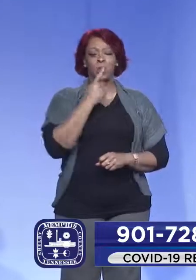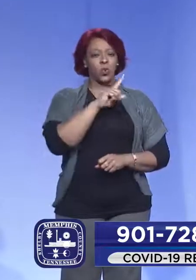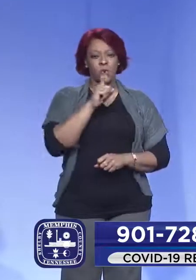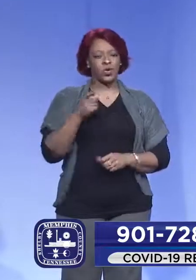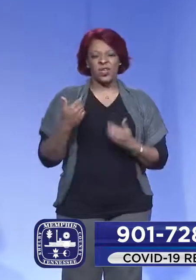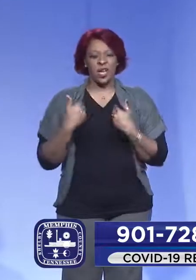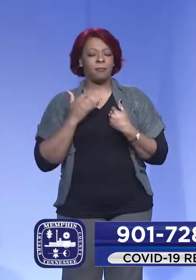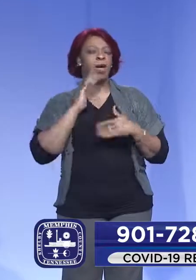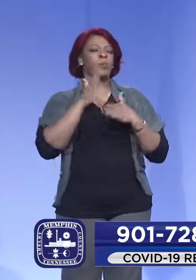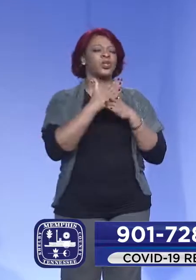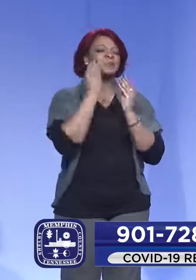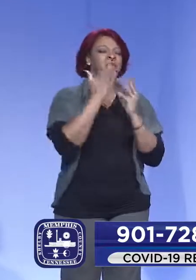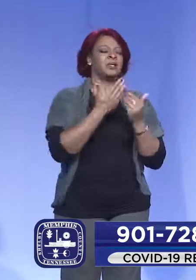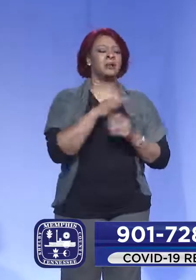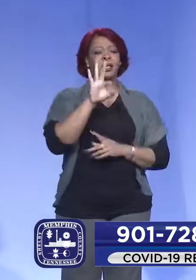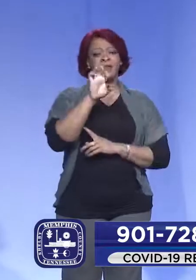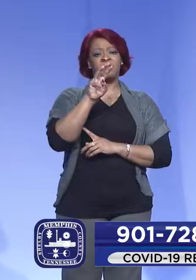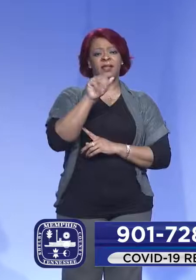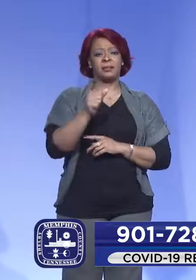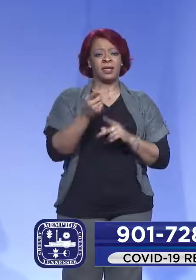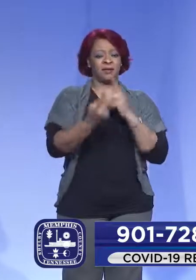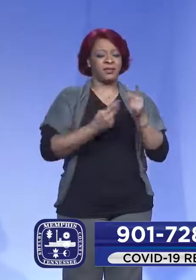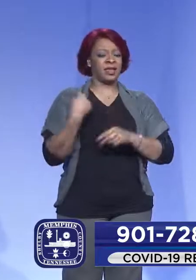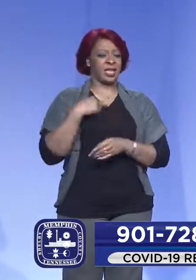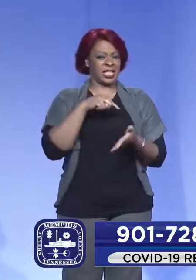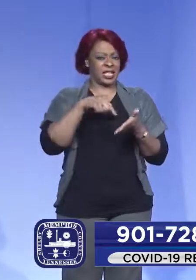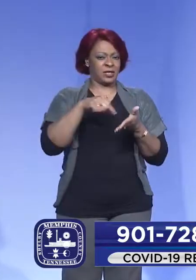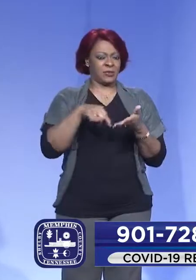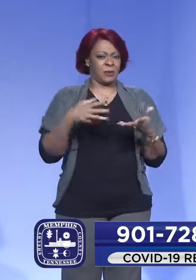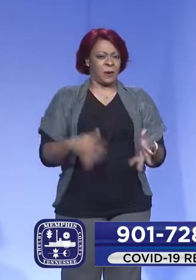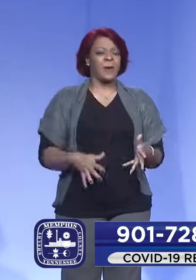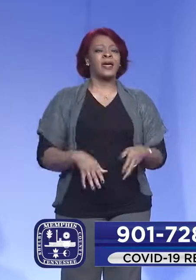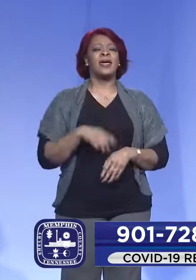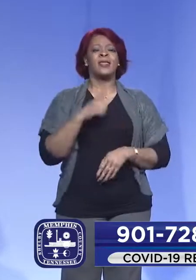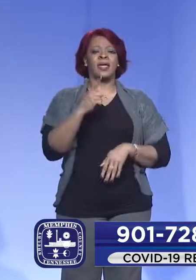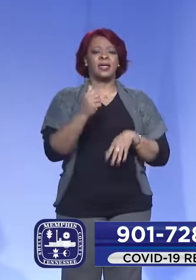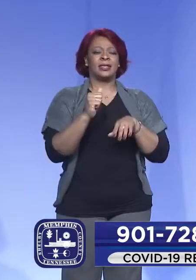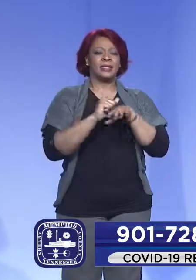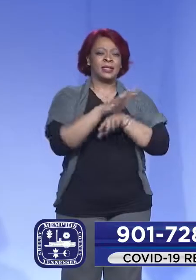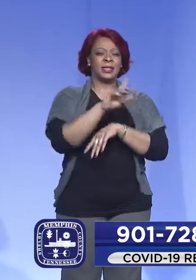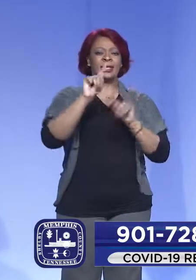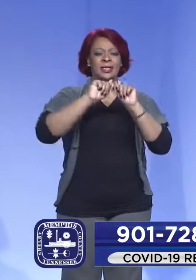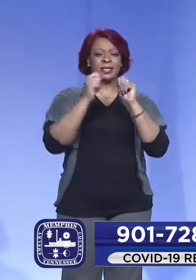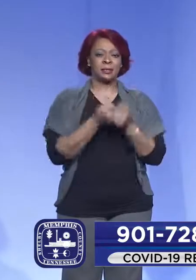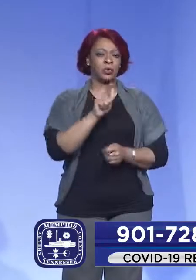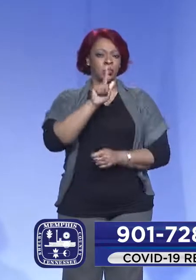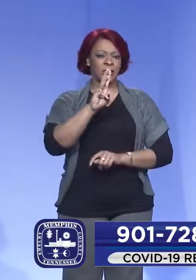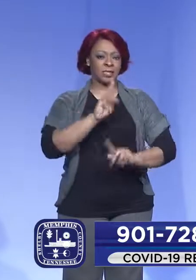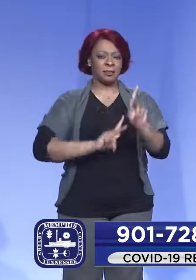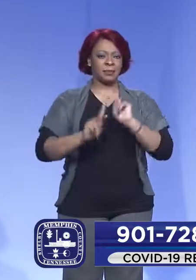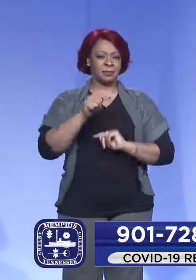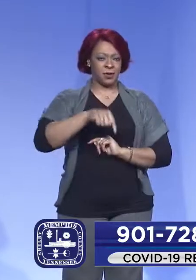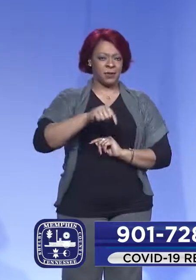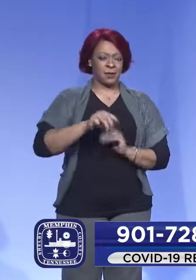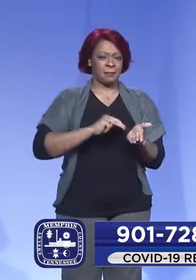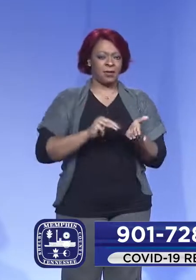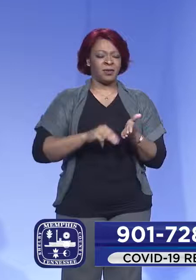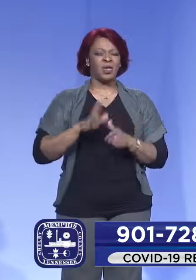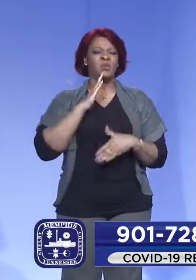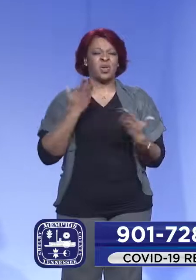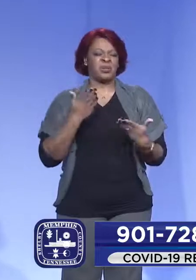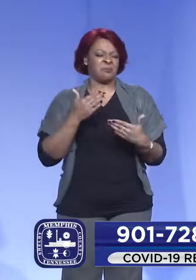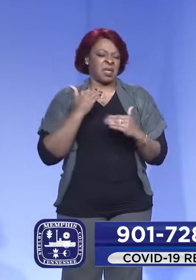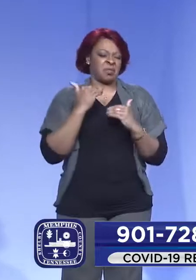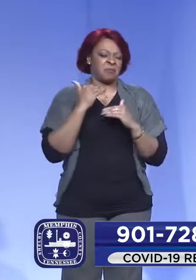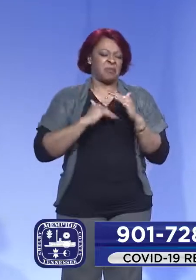it currently. FEMA visited us this week, and they have sent a team of 26 people here. They'll be here for at